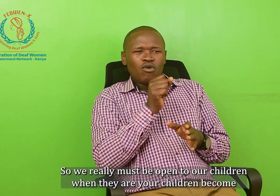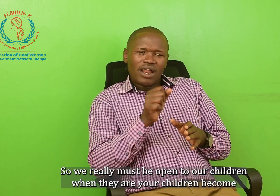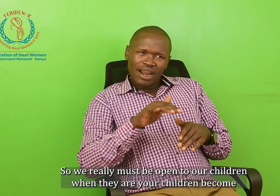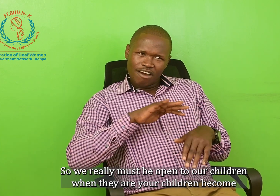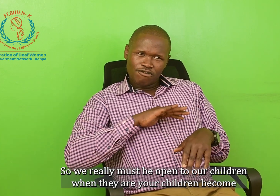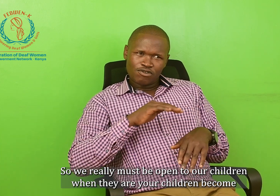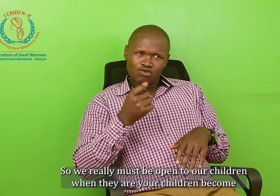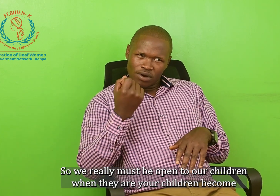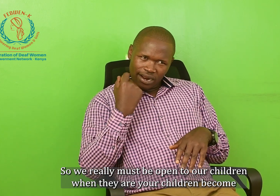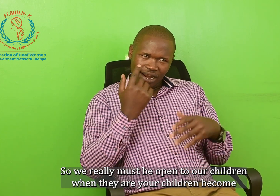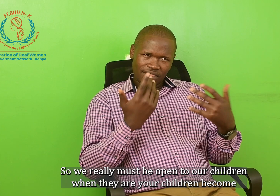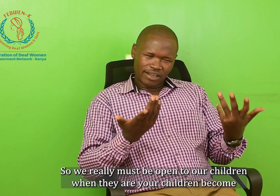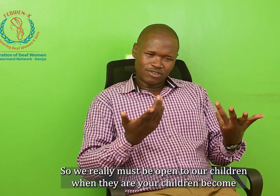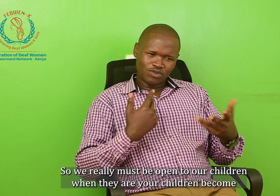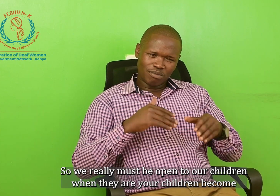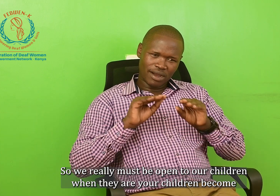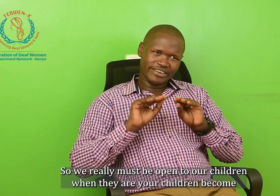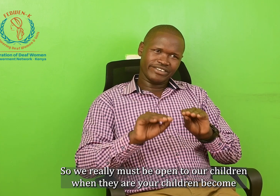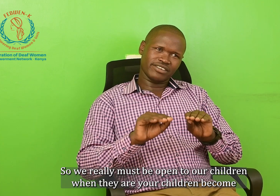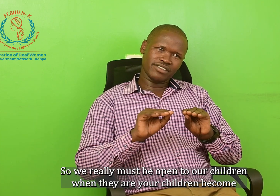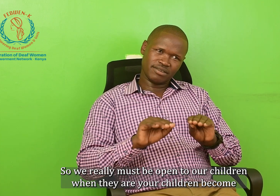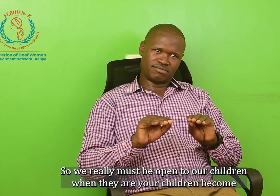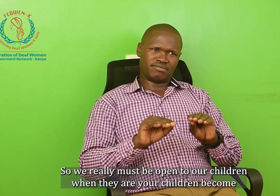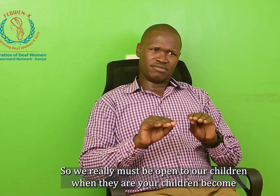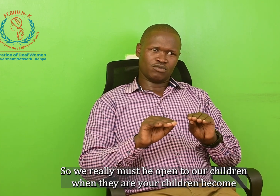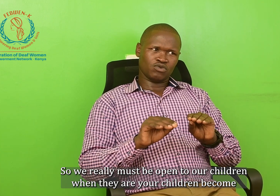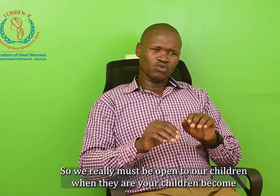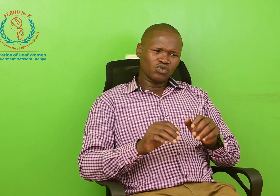children. When your children become